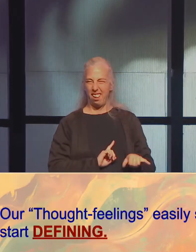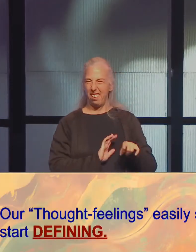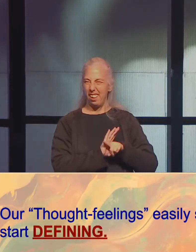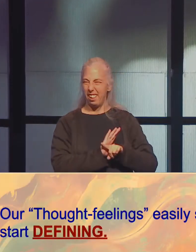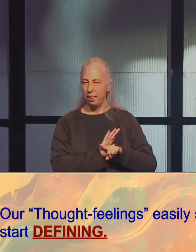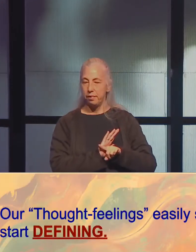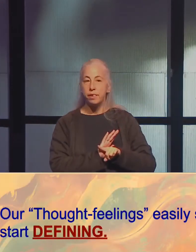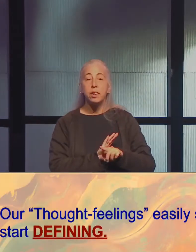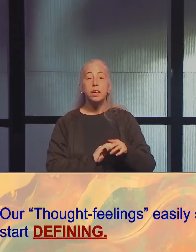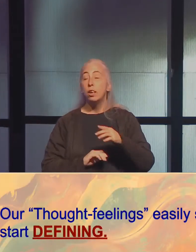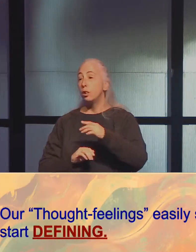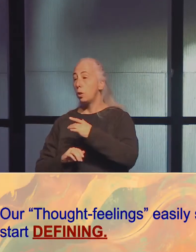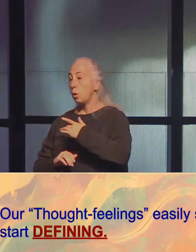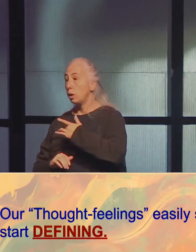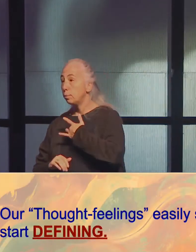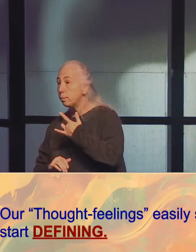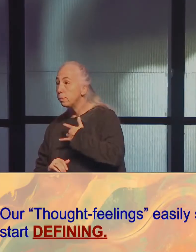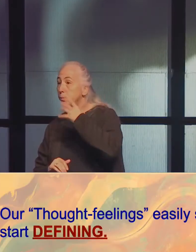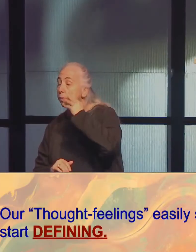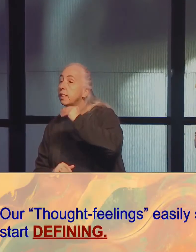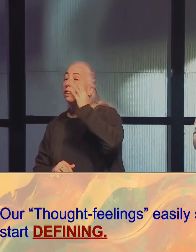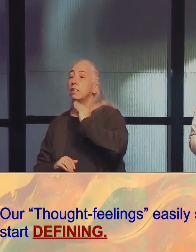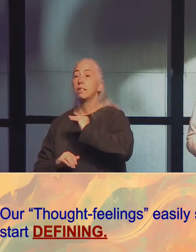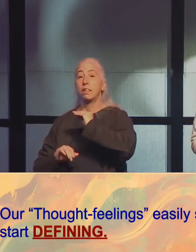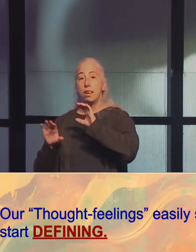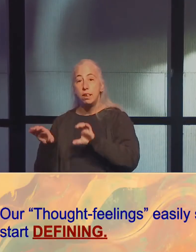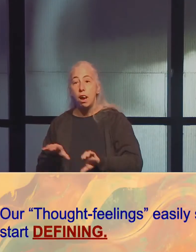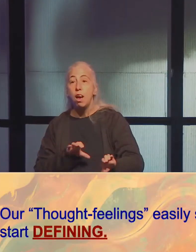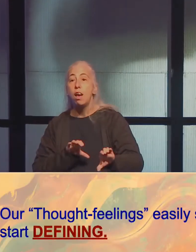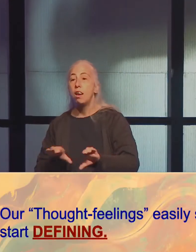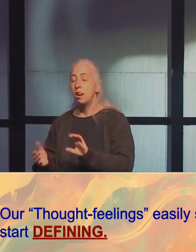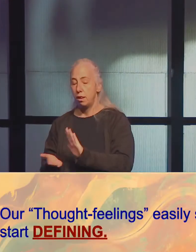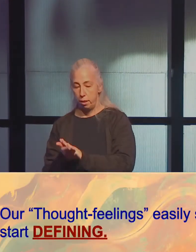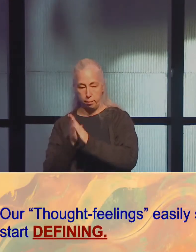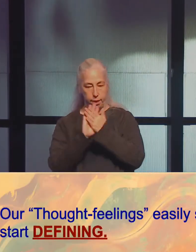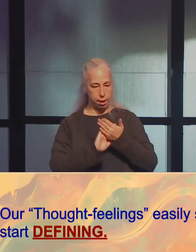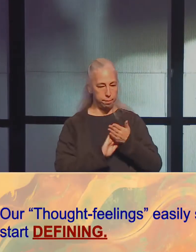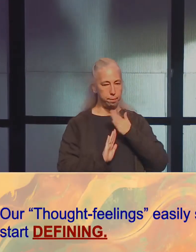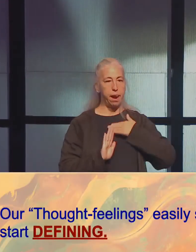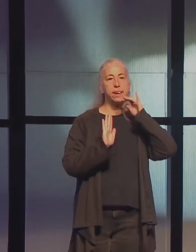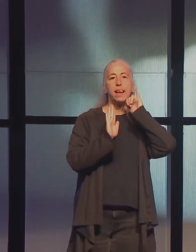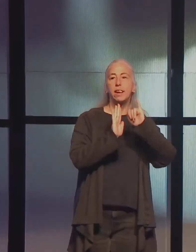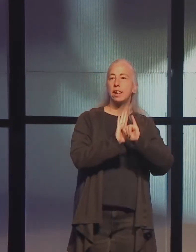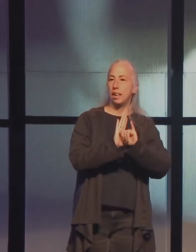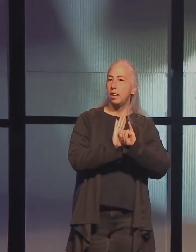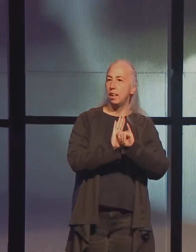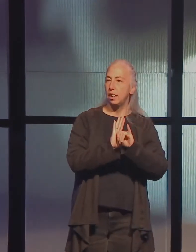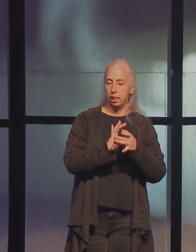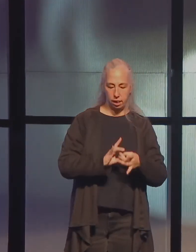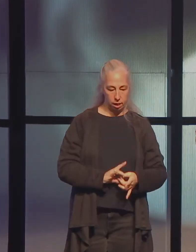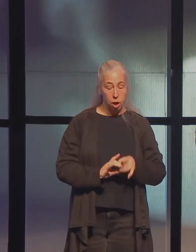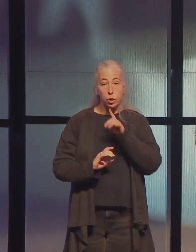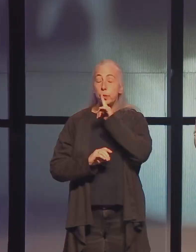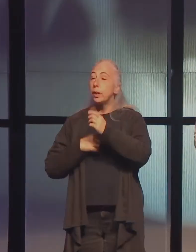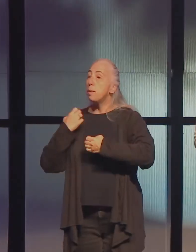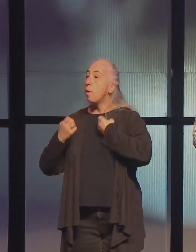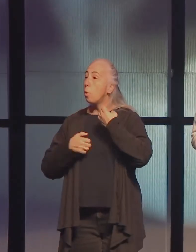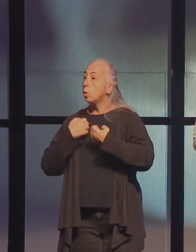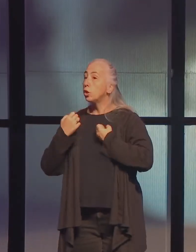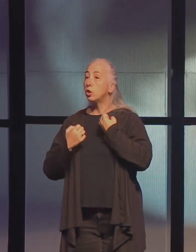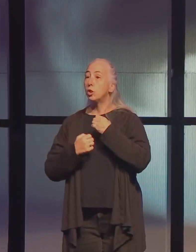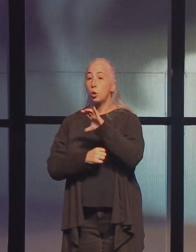we've experienced or we've done into these statements that are identity forming. And so these emotional schemas, they don't simply offer